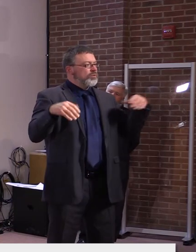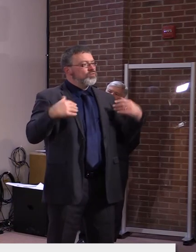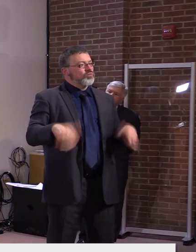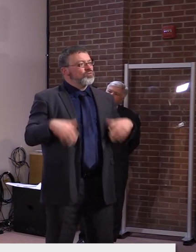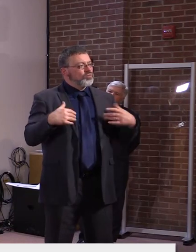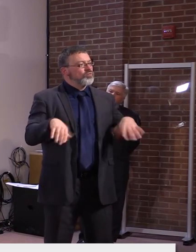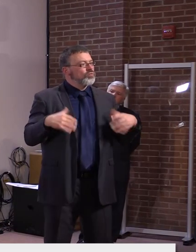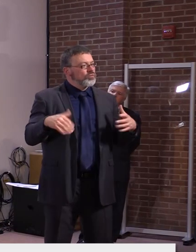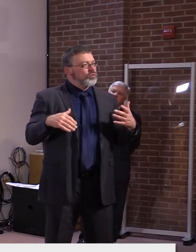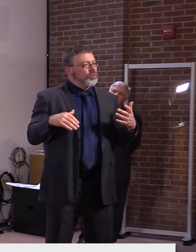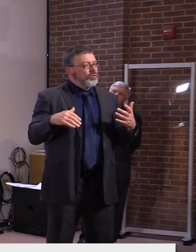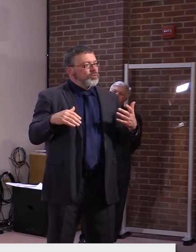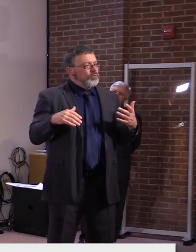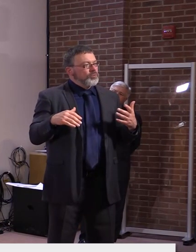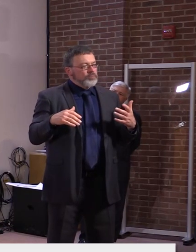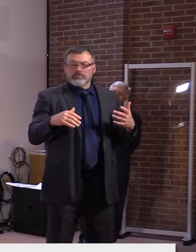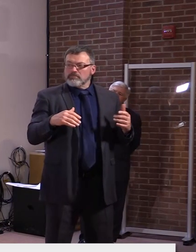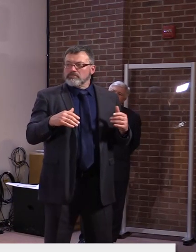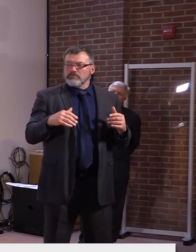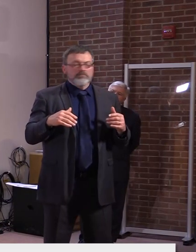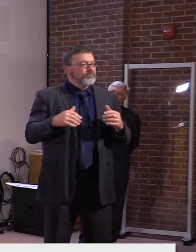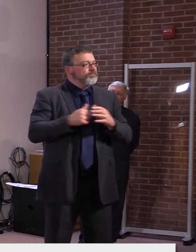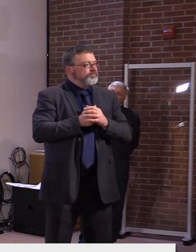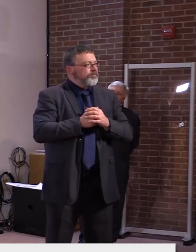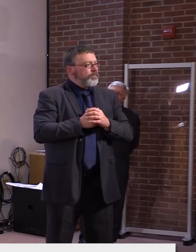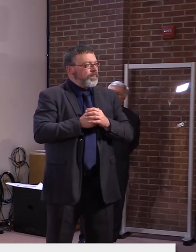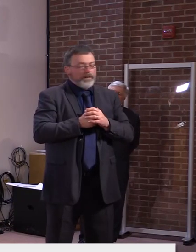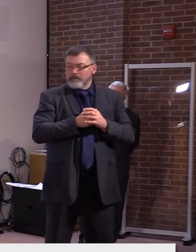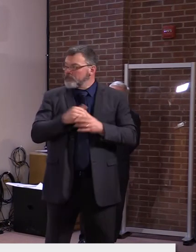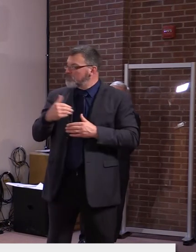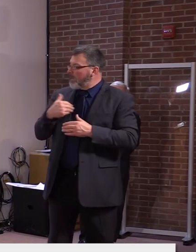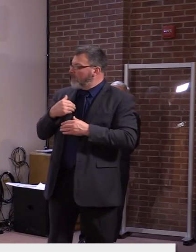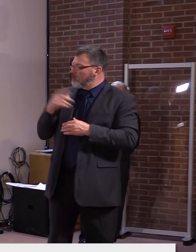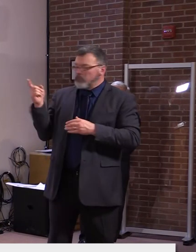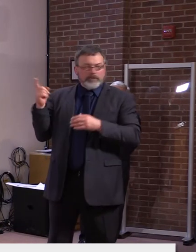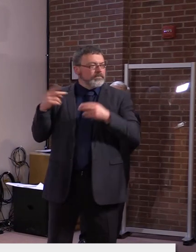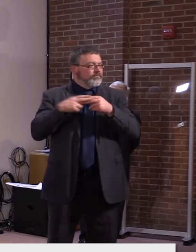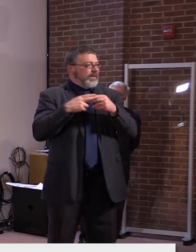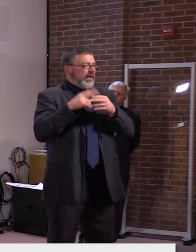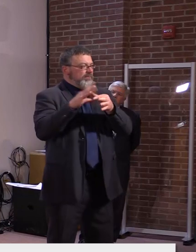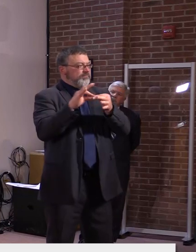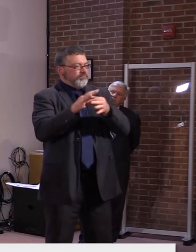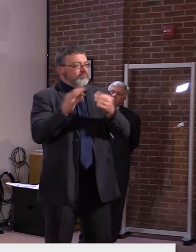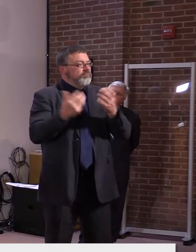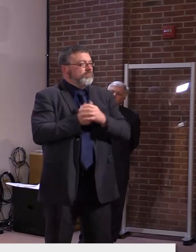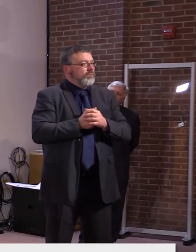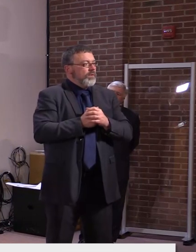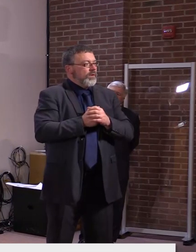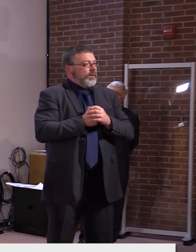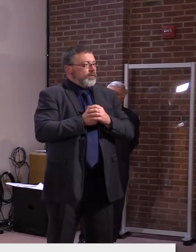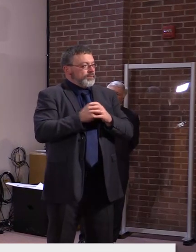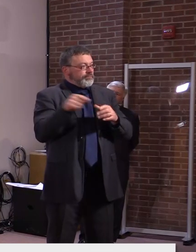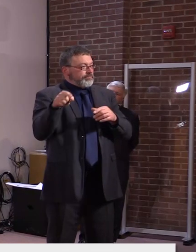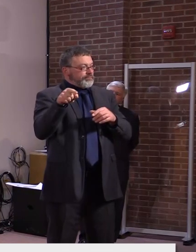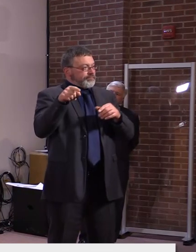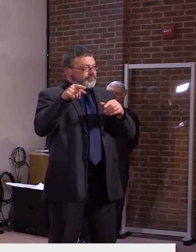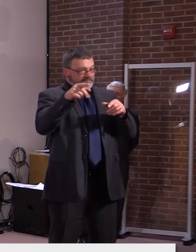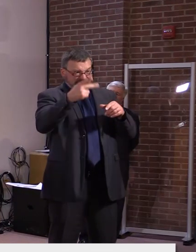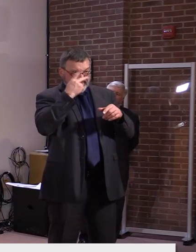who were vaccinated or unvaccinated and see what their case numbers are, you can see